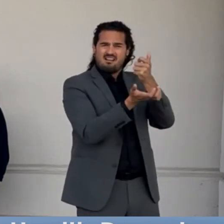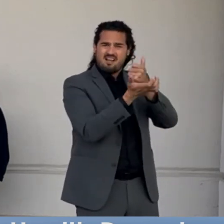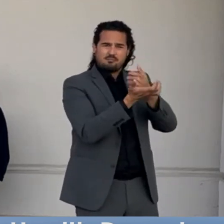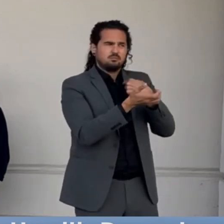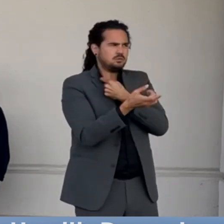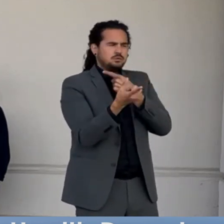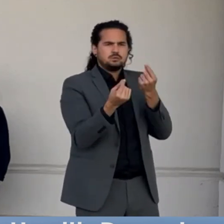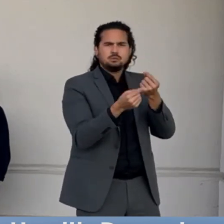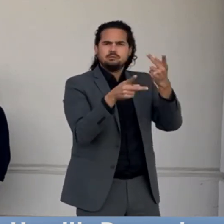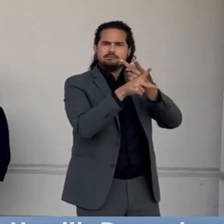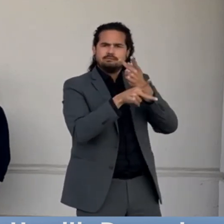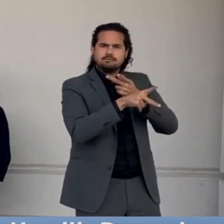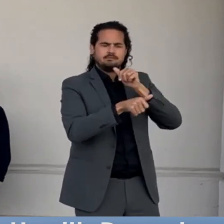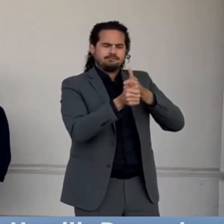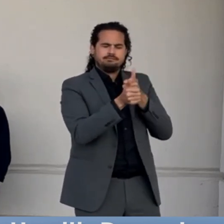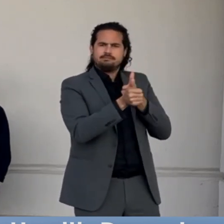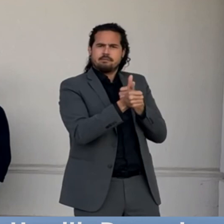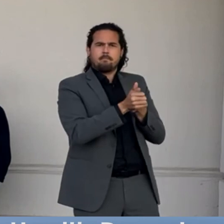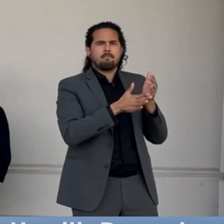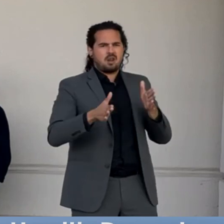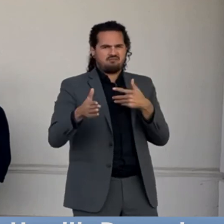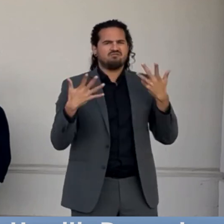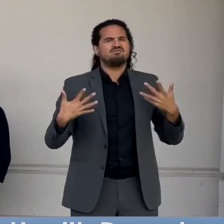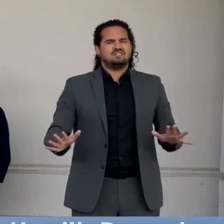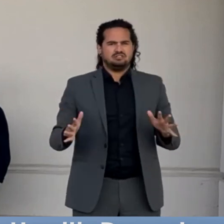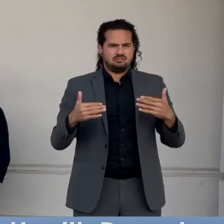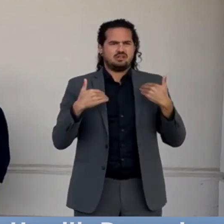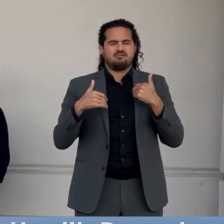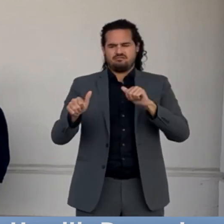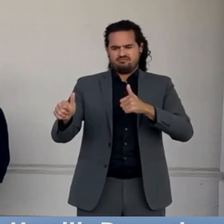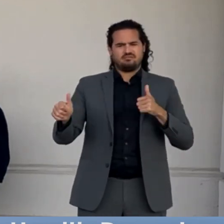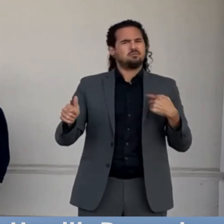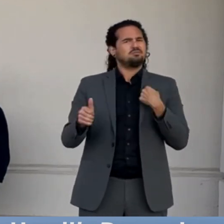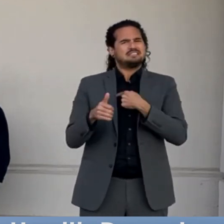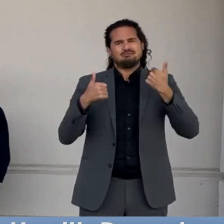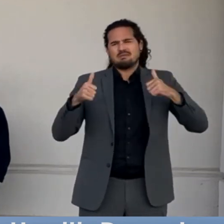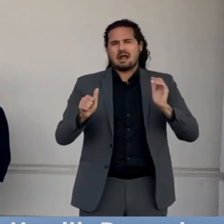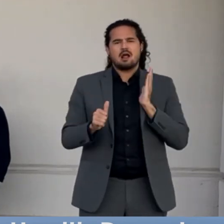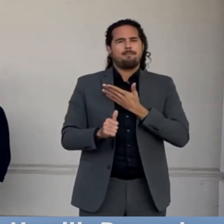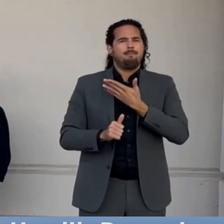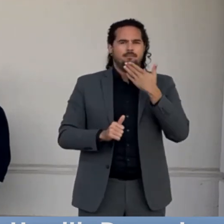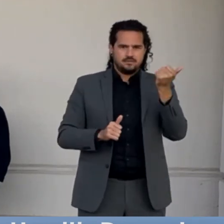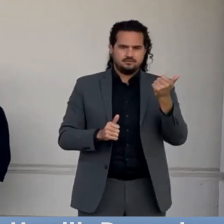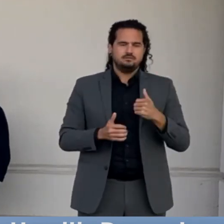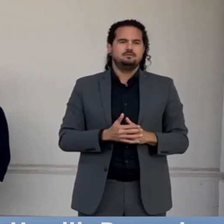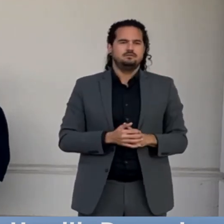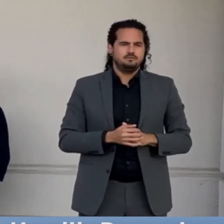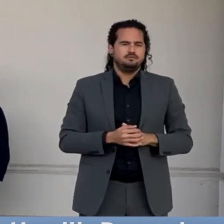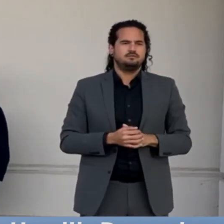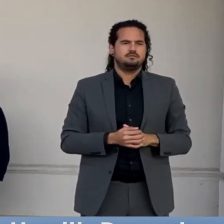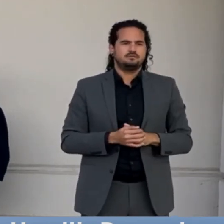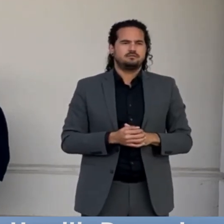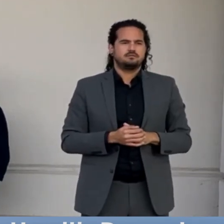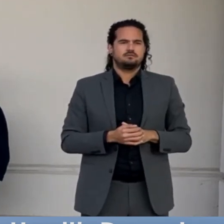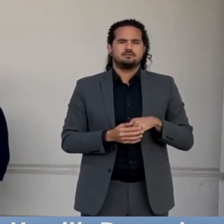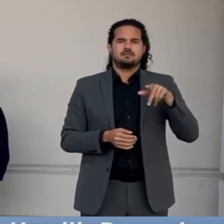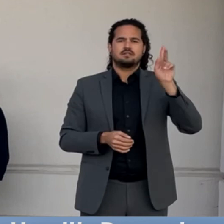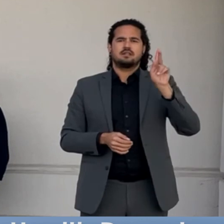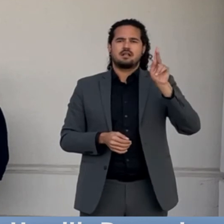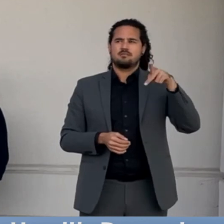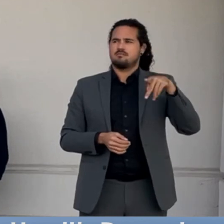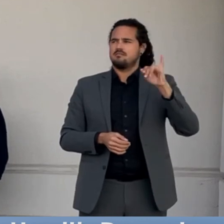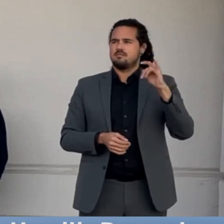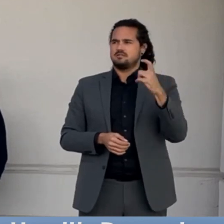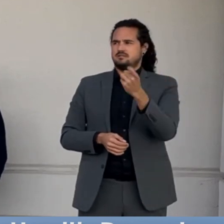reduce transmission as much as possible and meet the clinical need that we're seeing for our county residents. Just getting back to my original